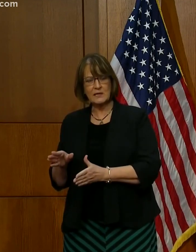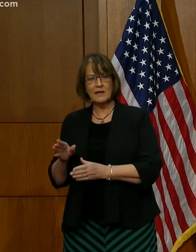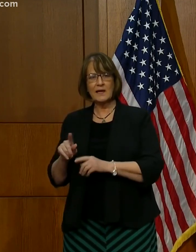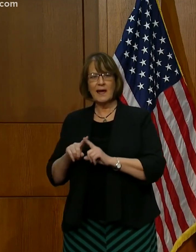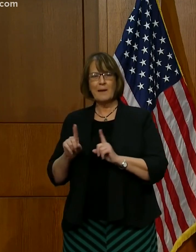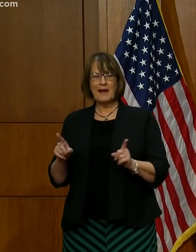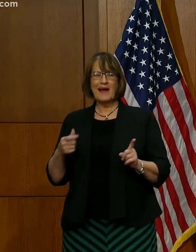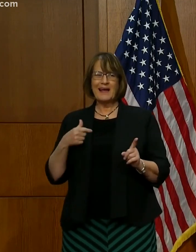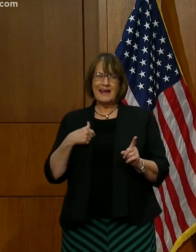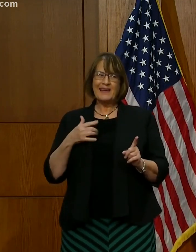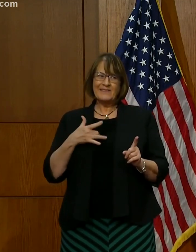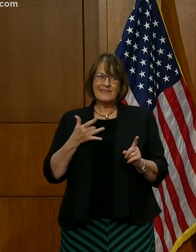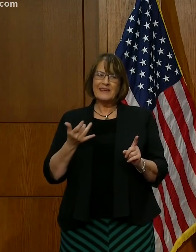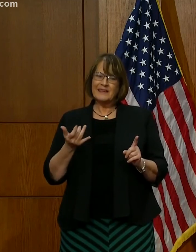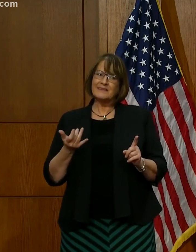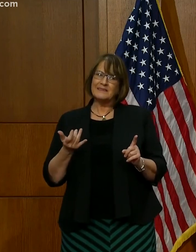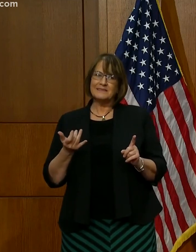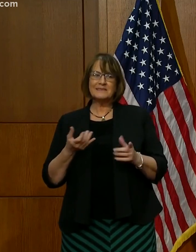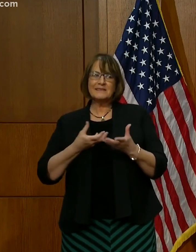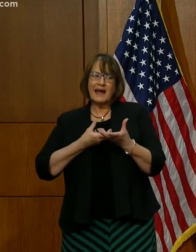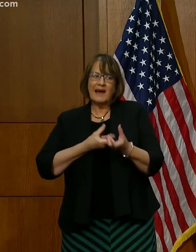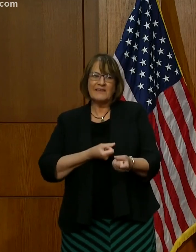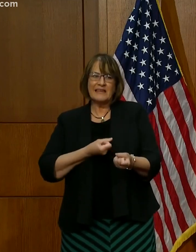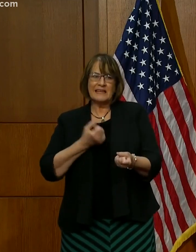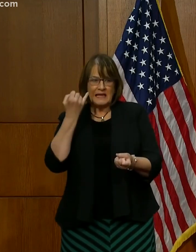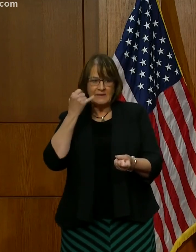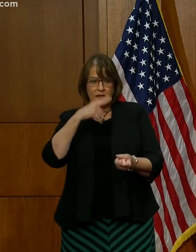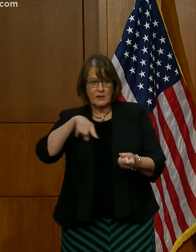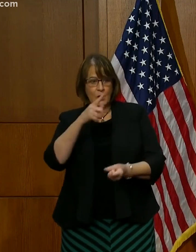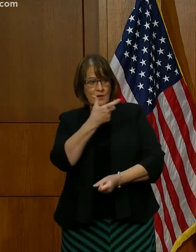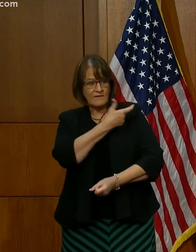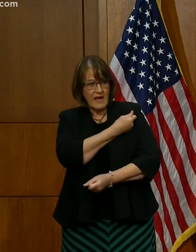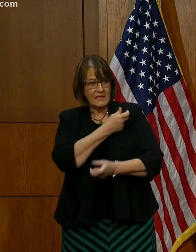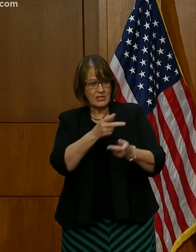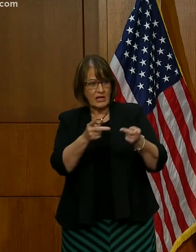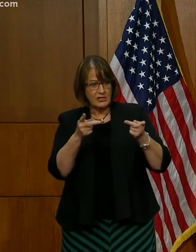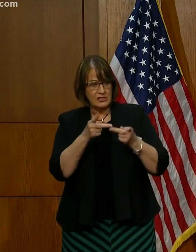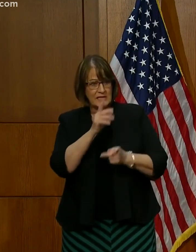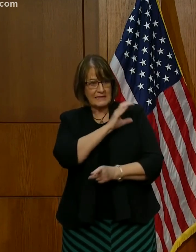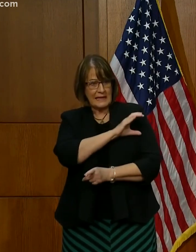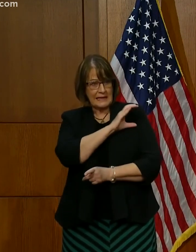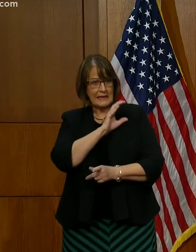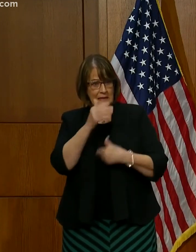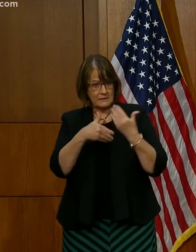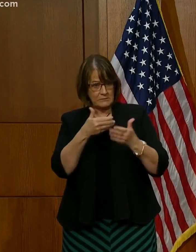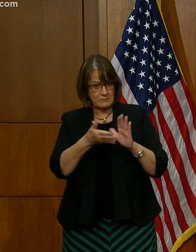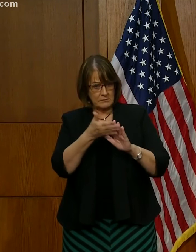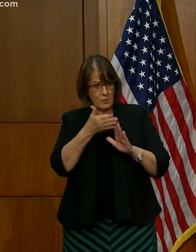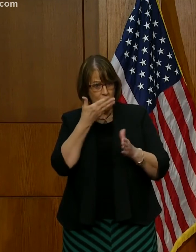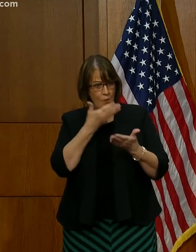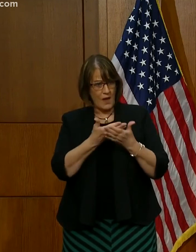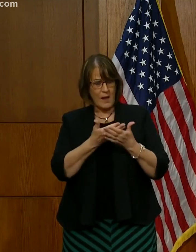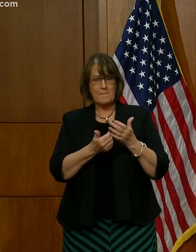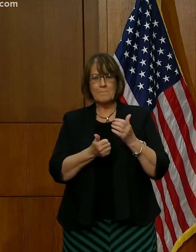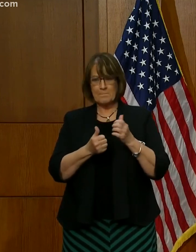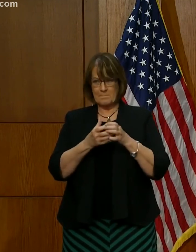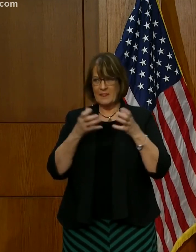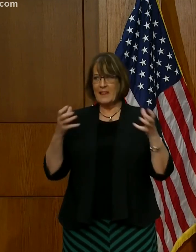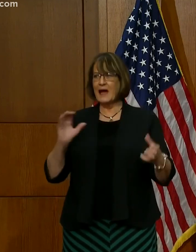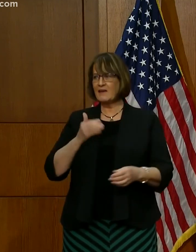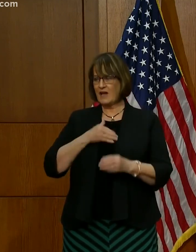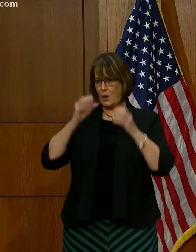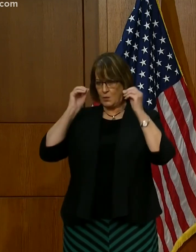I'm really confident that if these vaccination sites and clinics continue to go well, that a good majority of our teachers will have